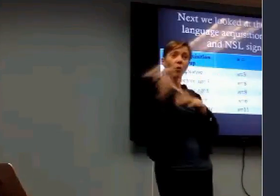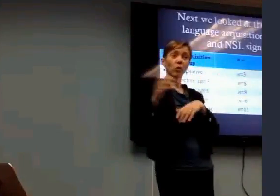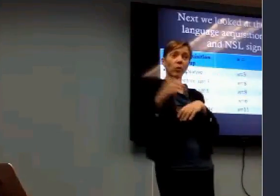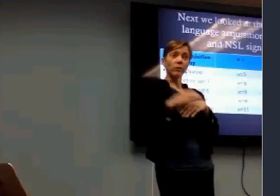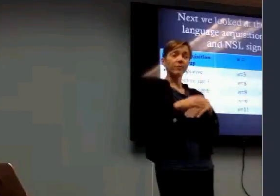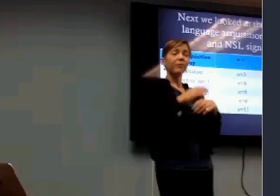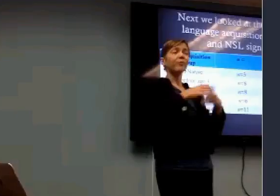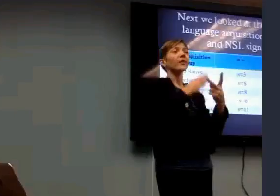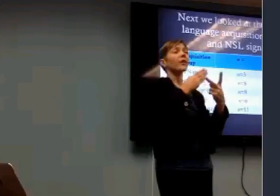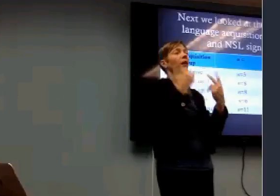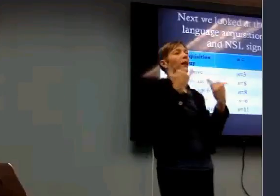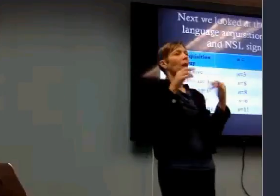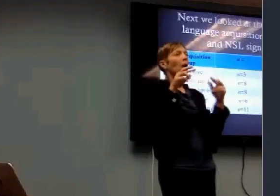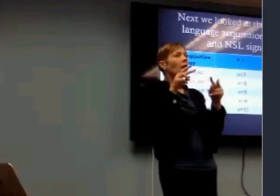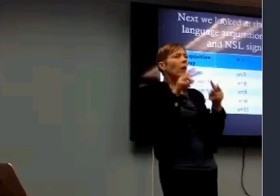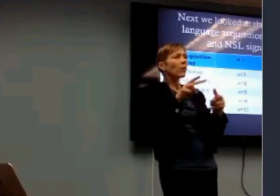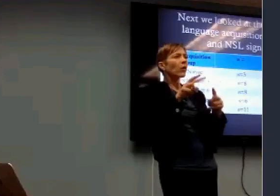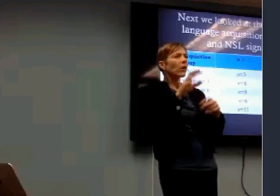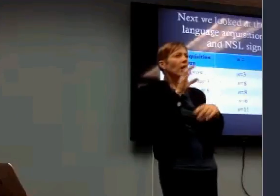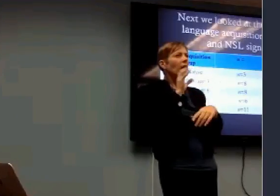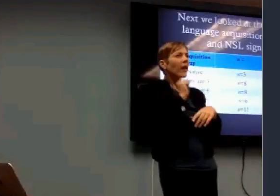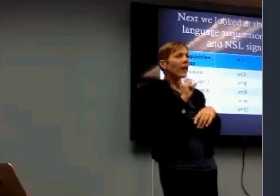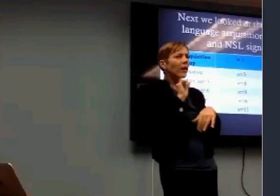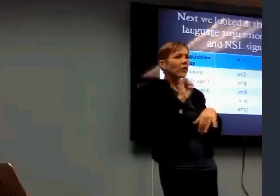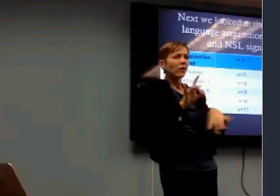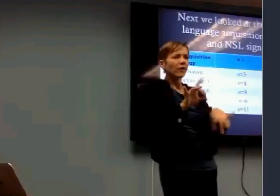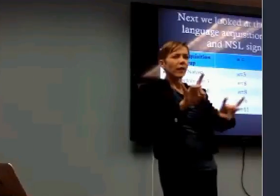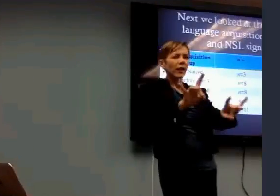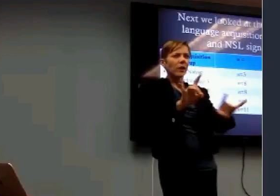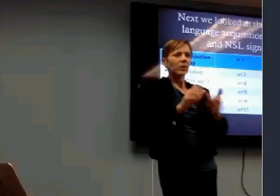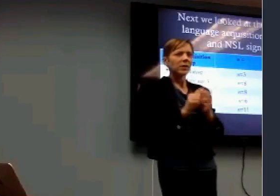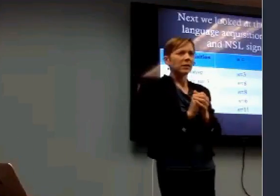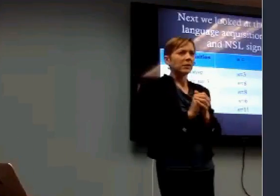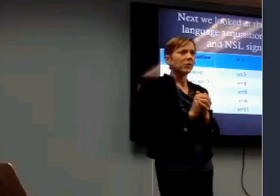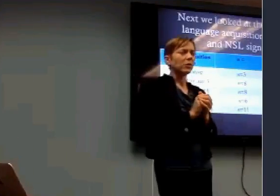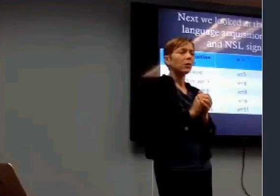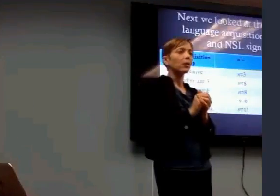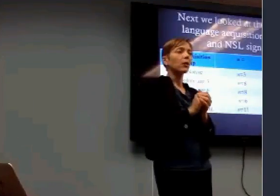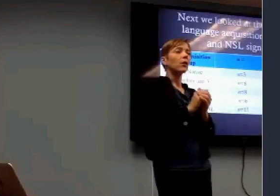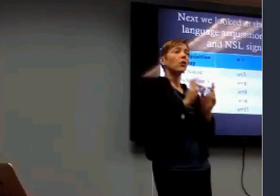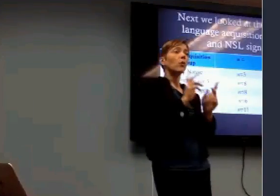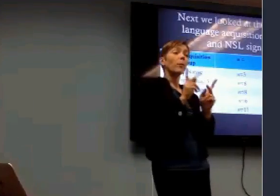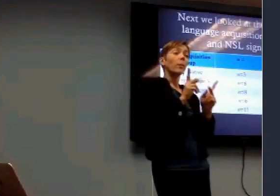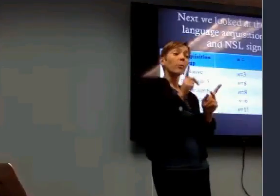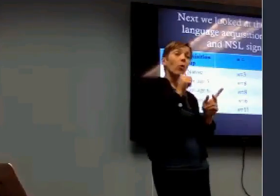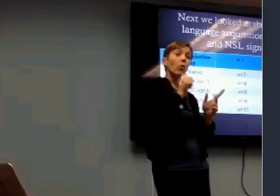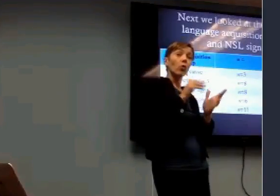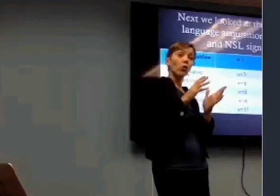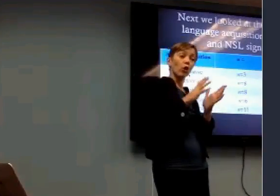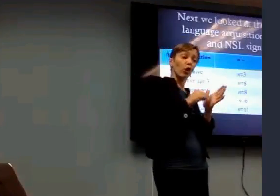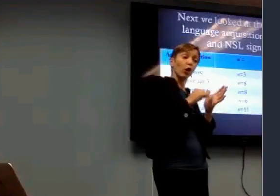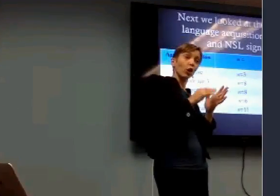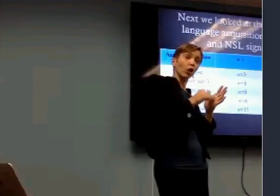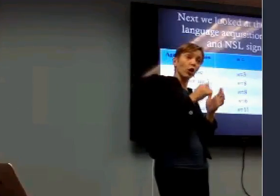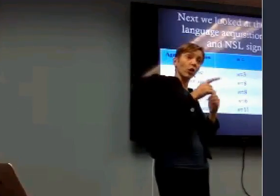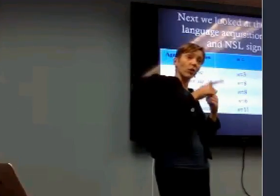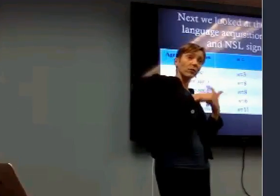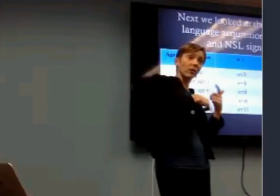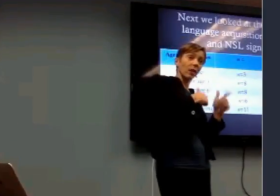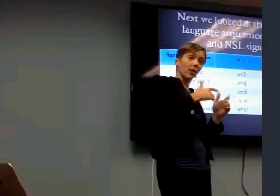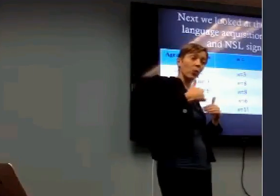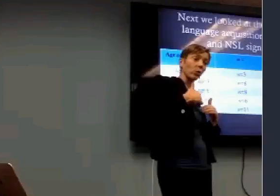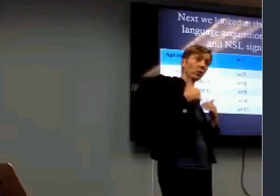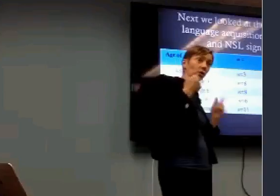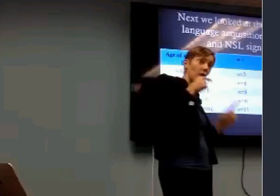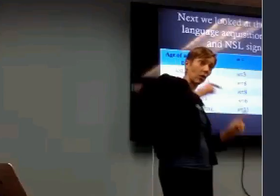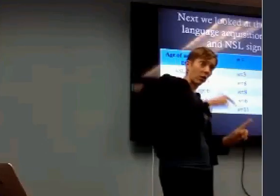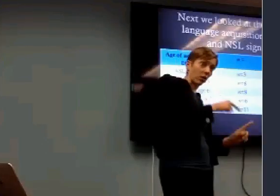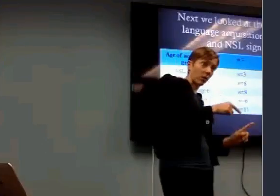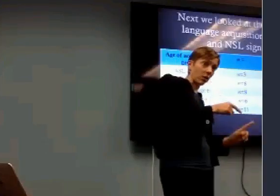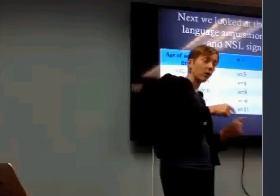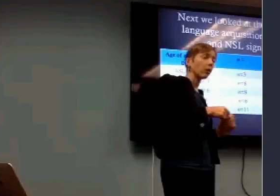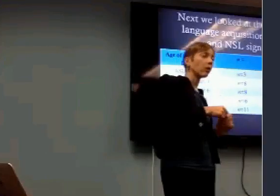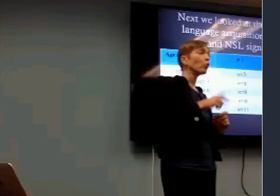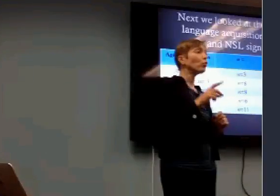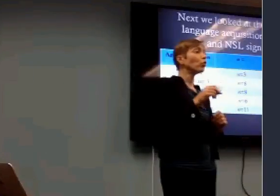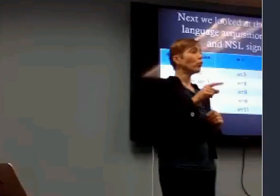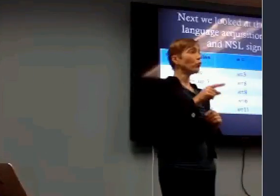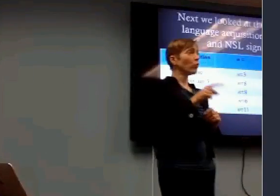So first I'm looking at the change of cohorts, and now I'm looking at the age of acquisition. So my question is looking at how